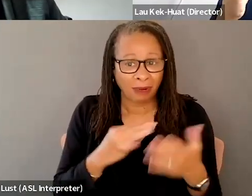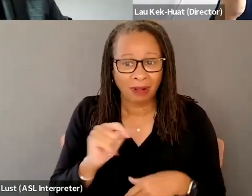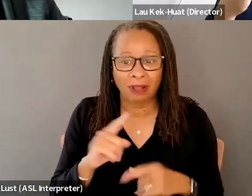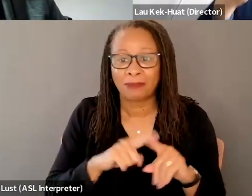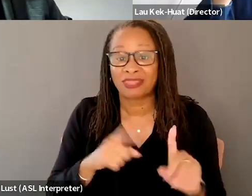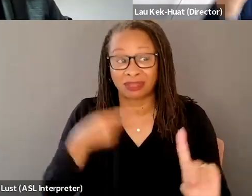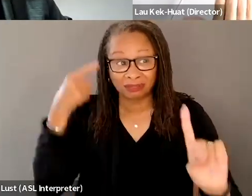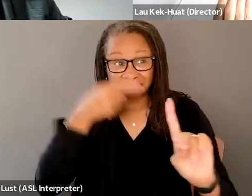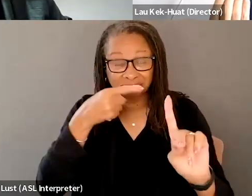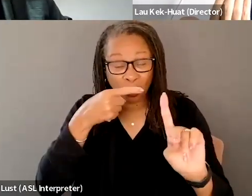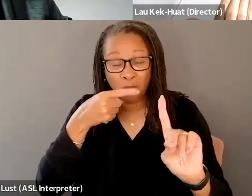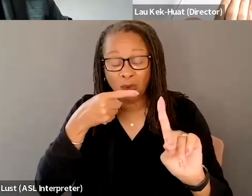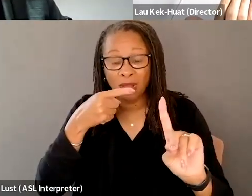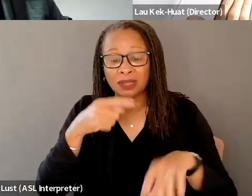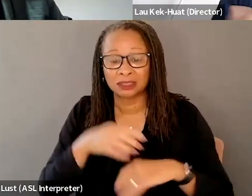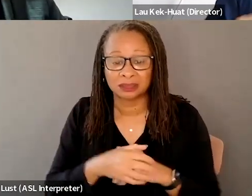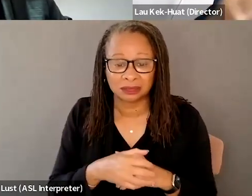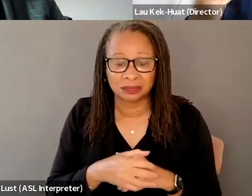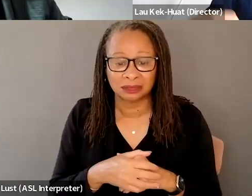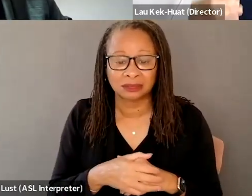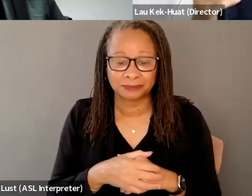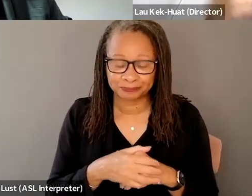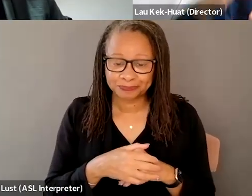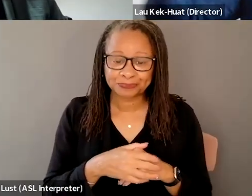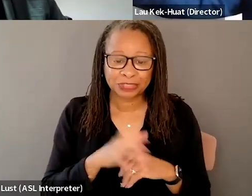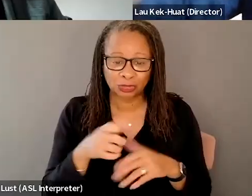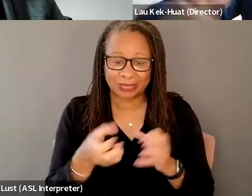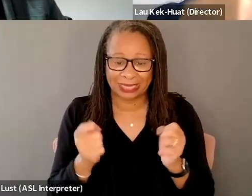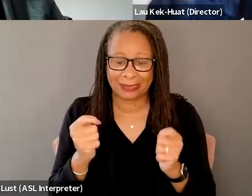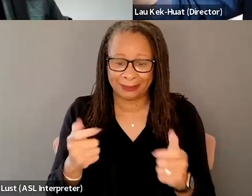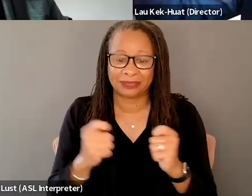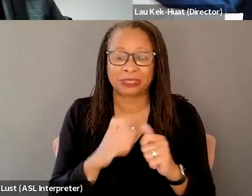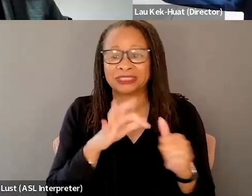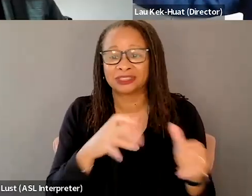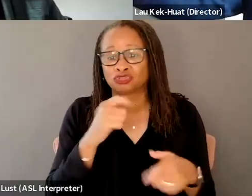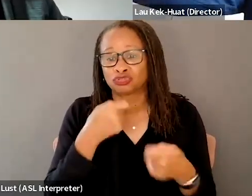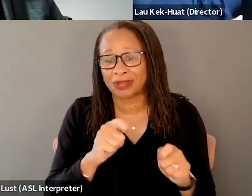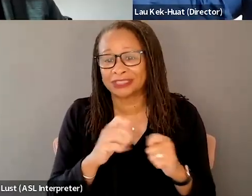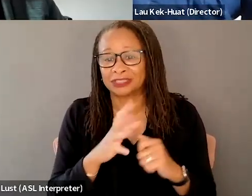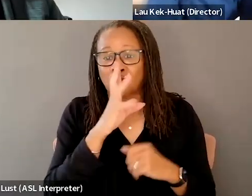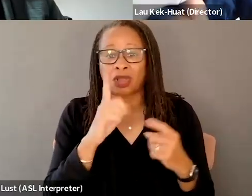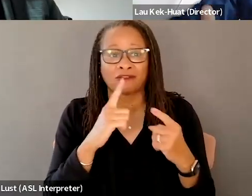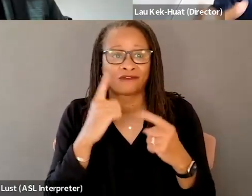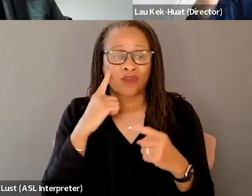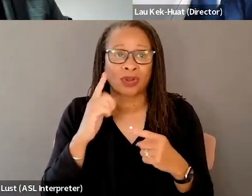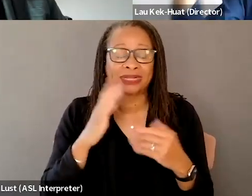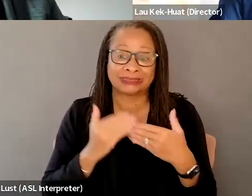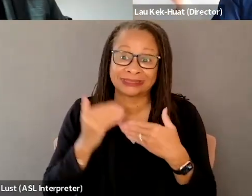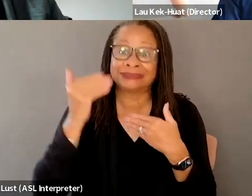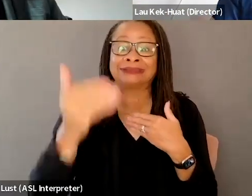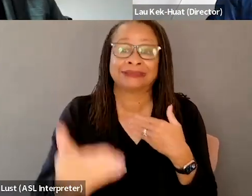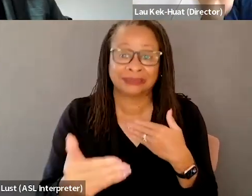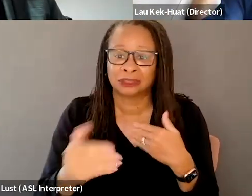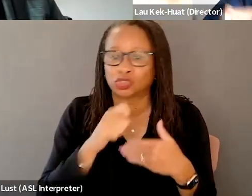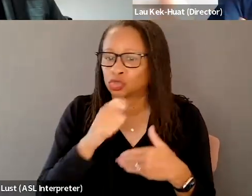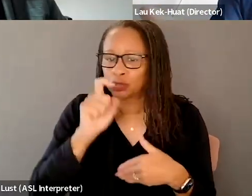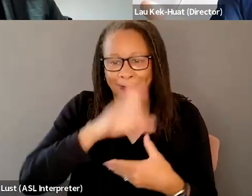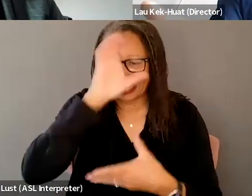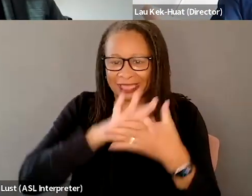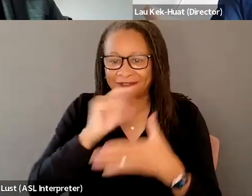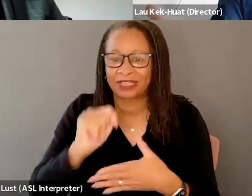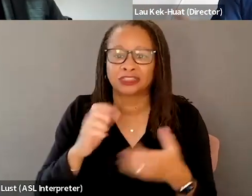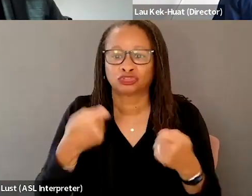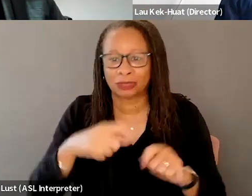intention is he mean it, because he's trying to talk to his like granddaughters, like you shouldn't believe it. It will break